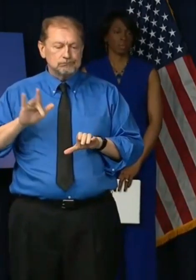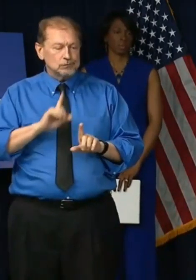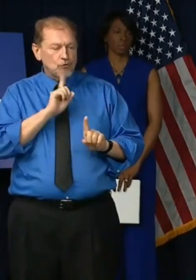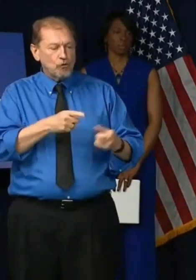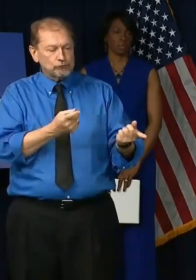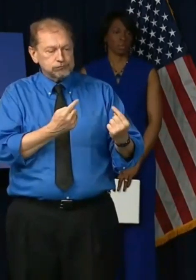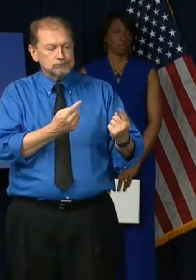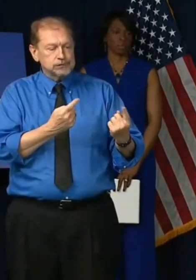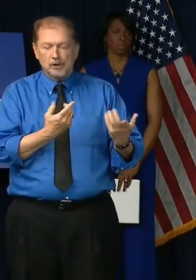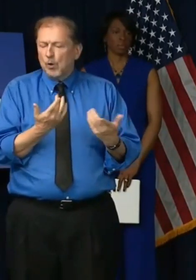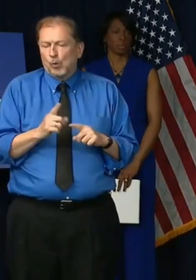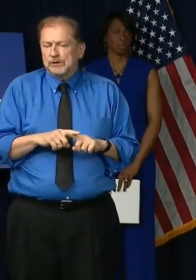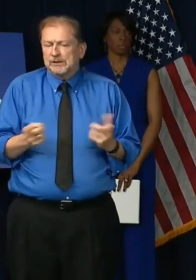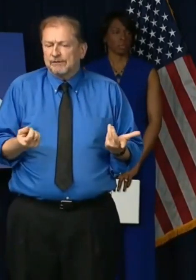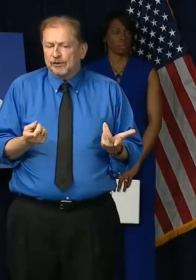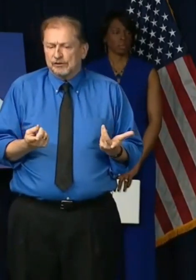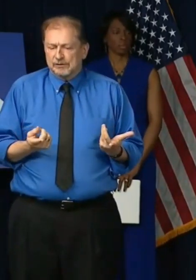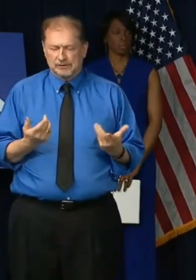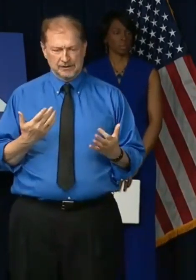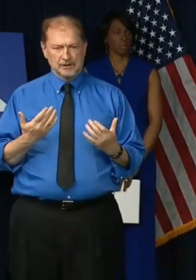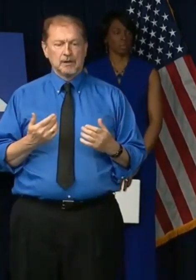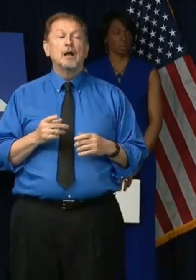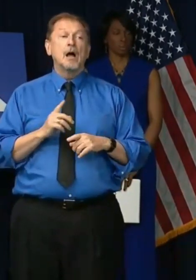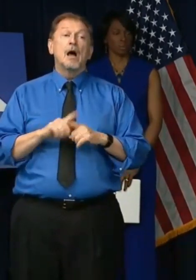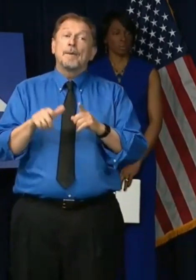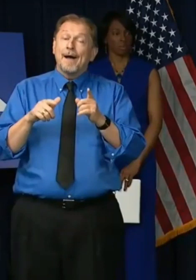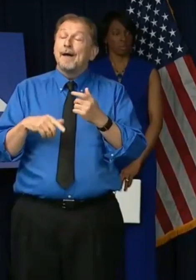stores is this kind of? So I think small